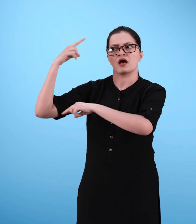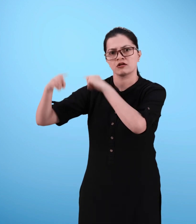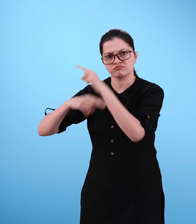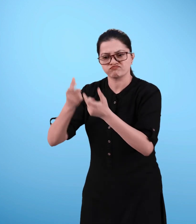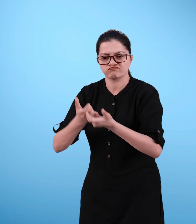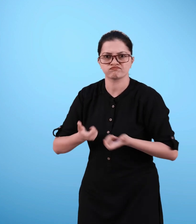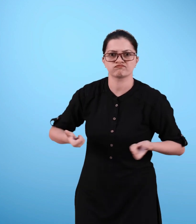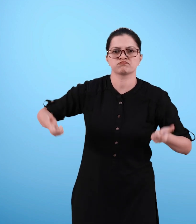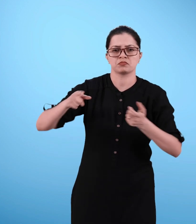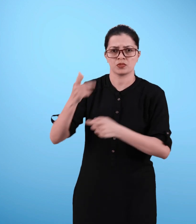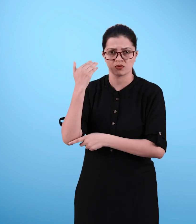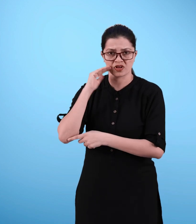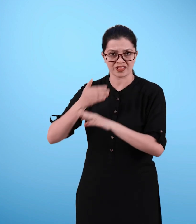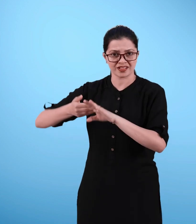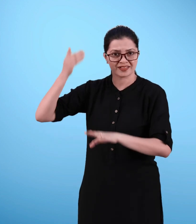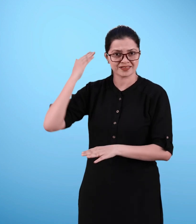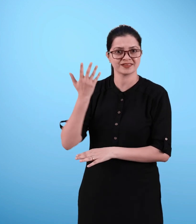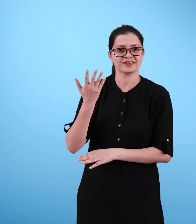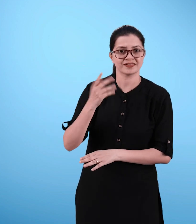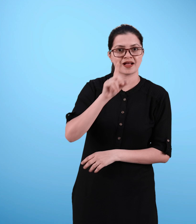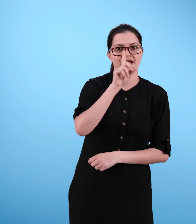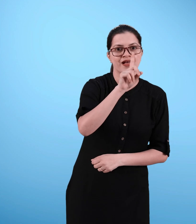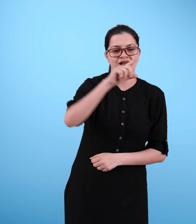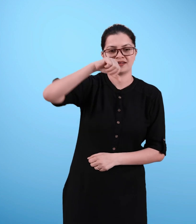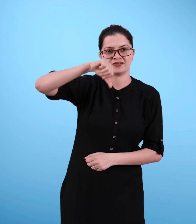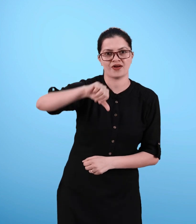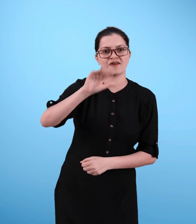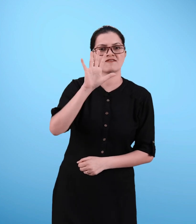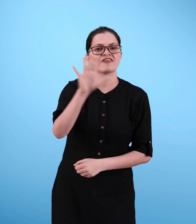Khadi and Village in Industries Commission in 1956. 1956.